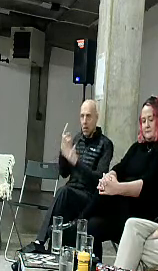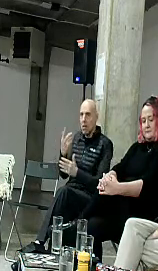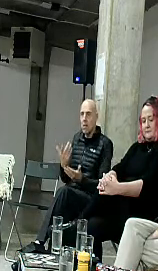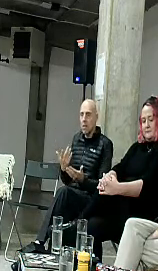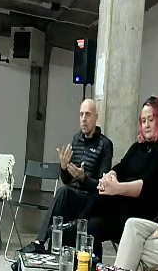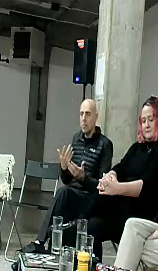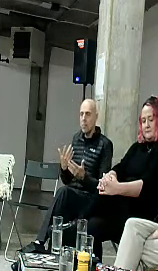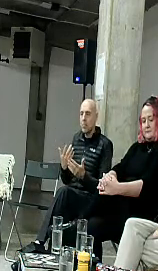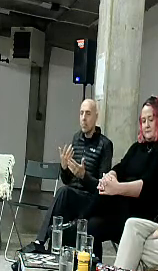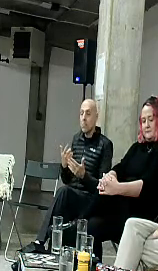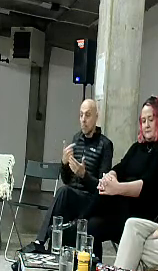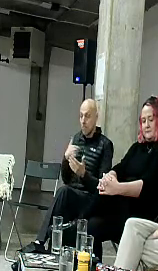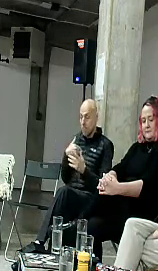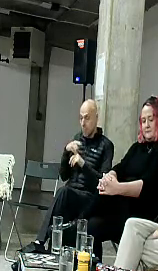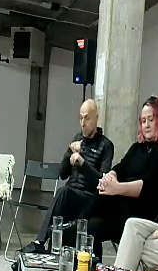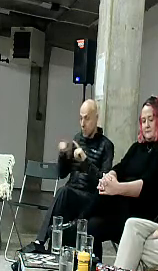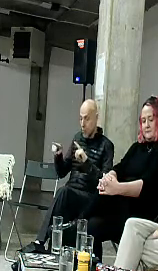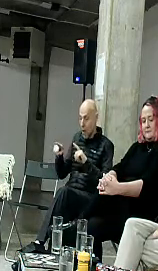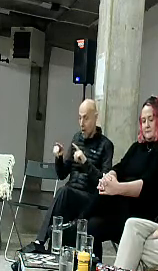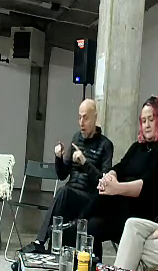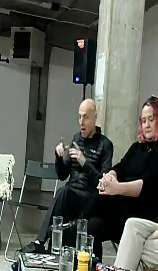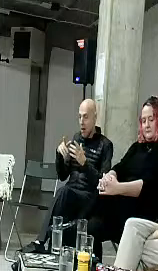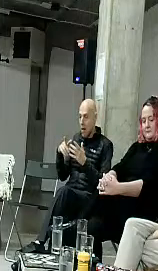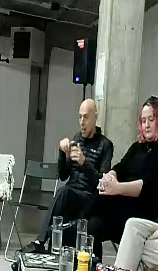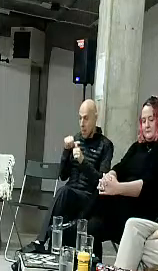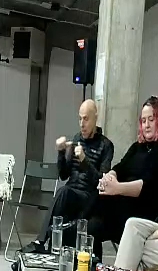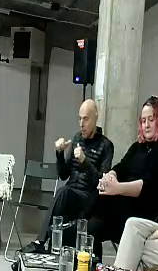and we did our best to look after him.